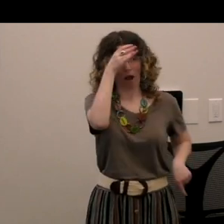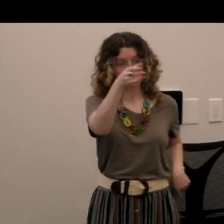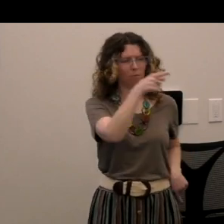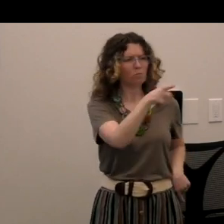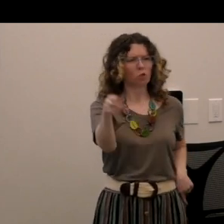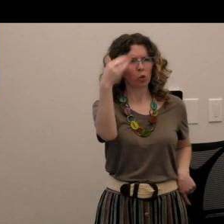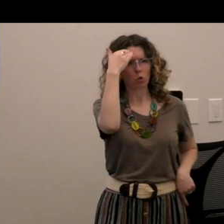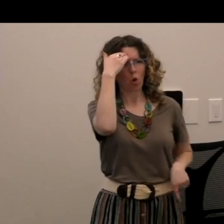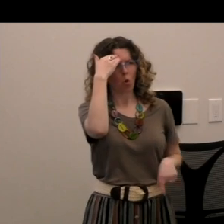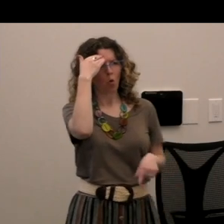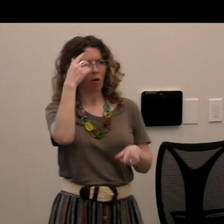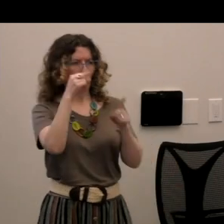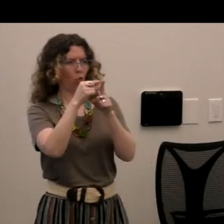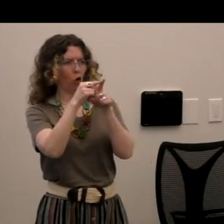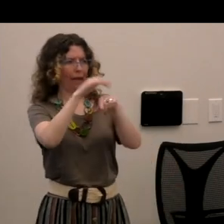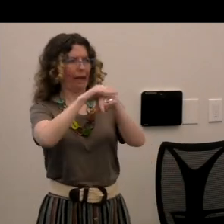different signs for the same thing.